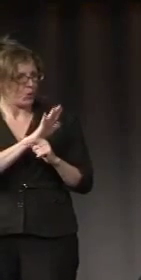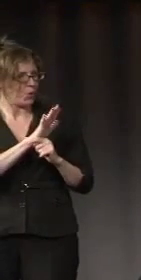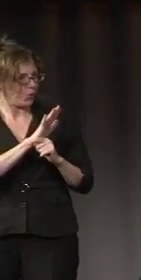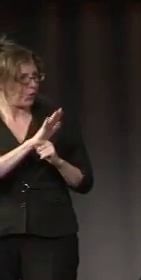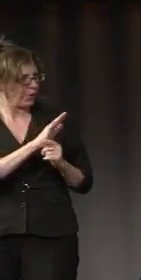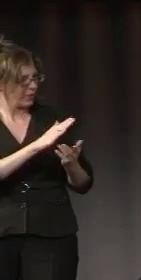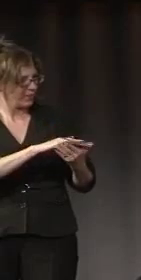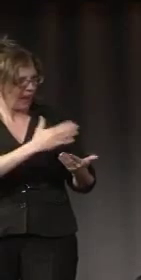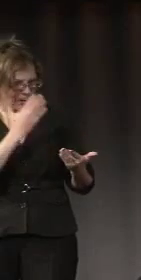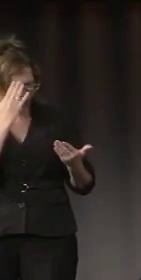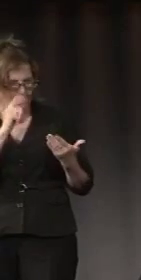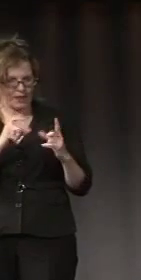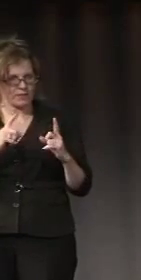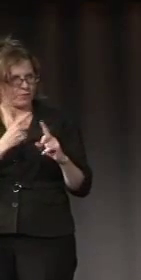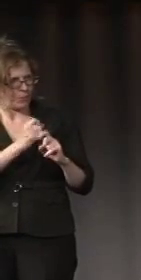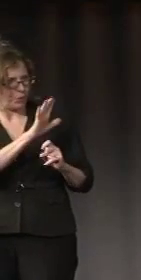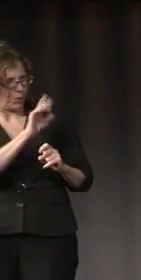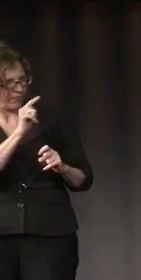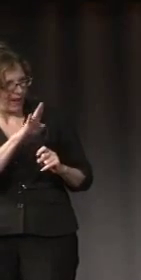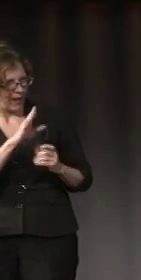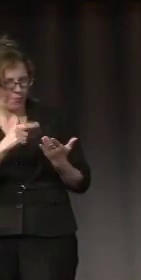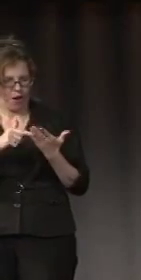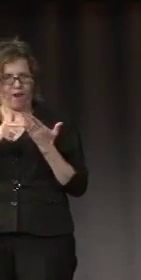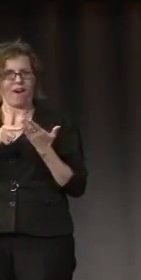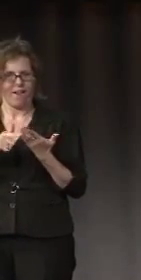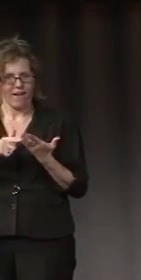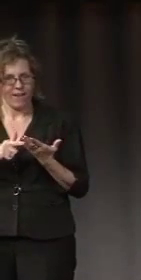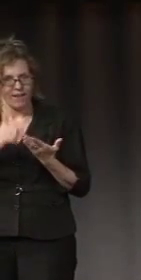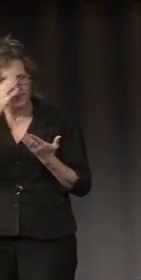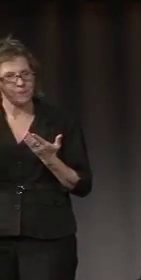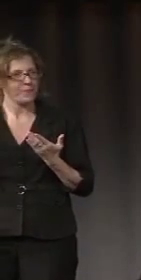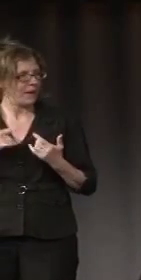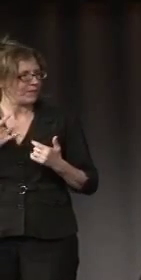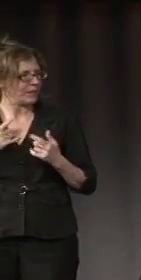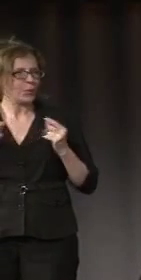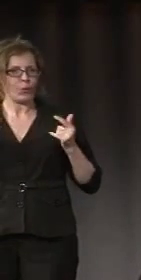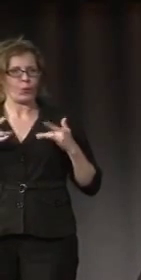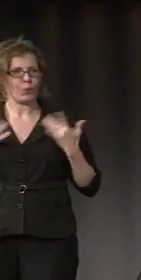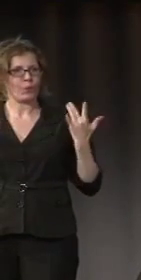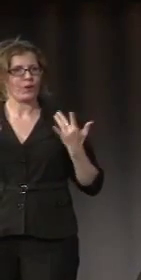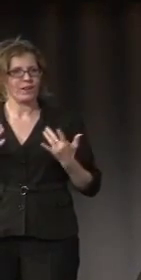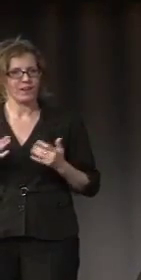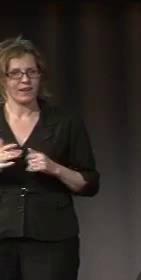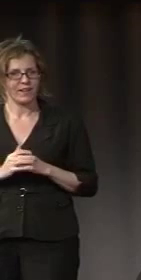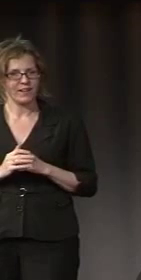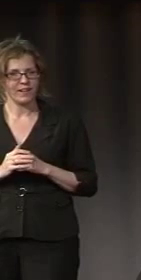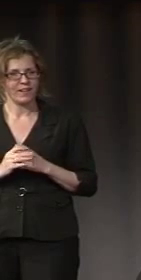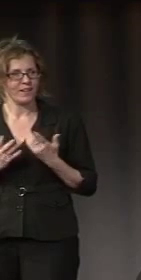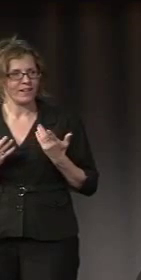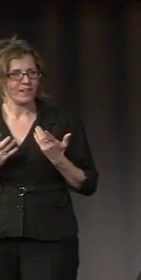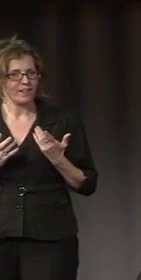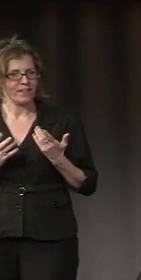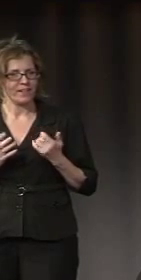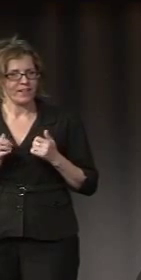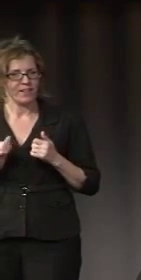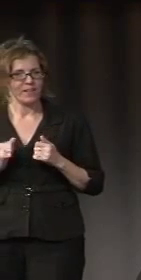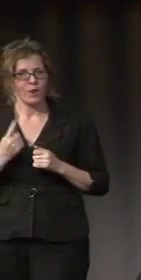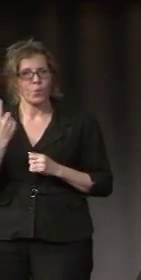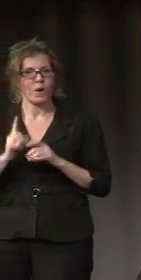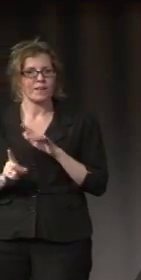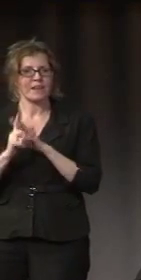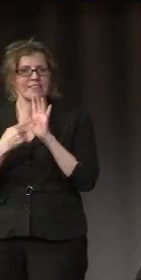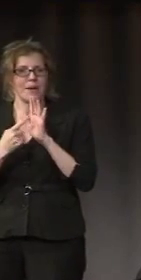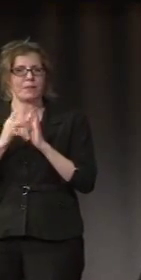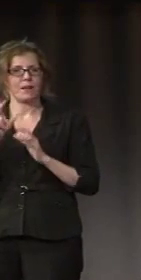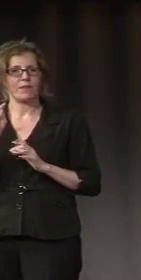delighted to see a sort of instantiation of Kantism, Kantism into the